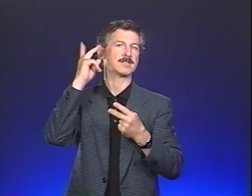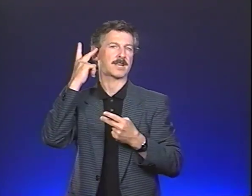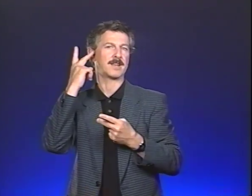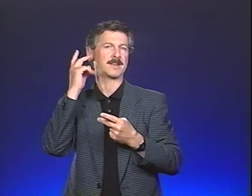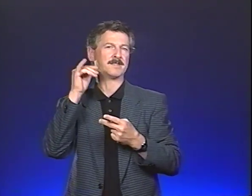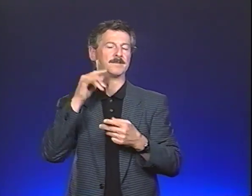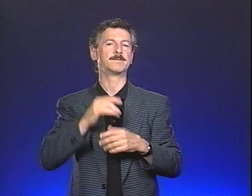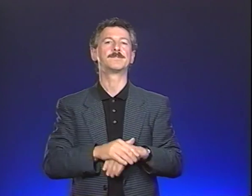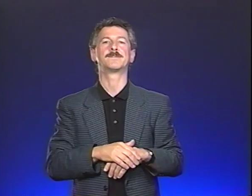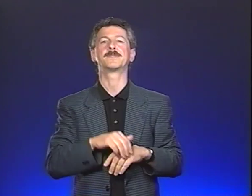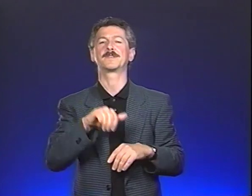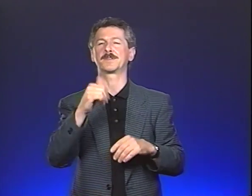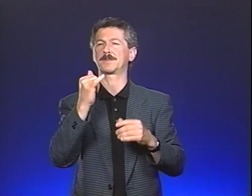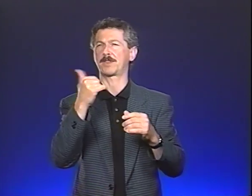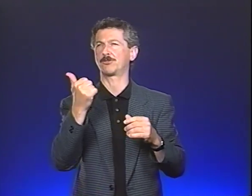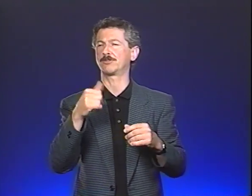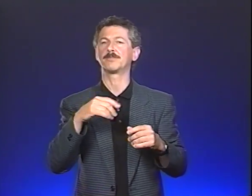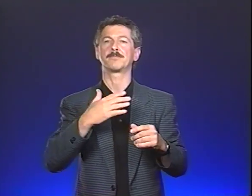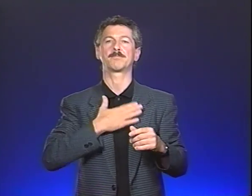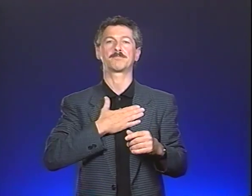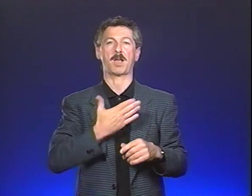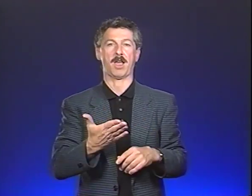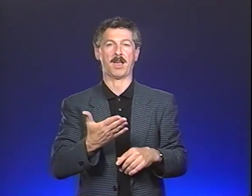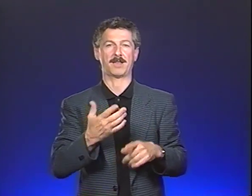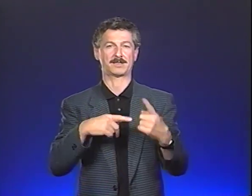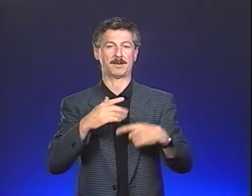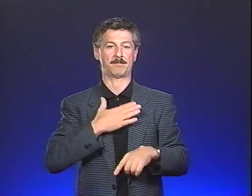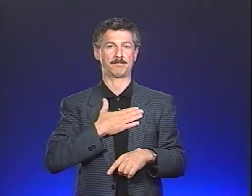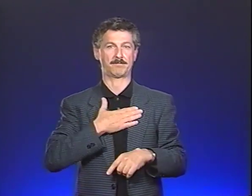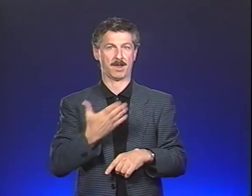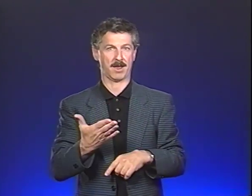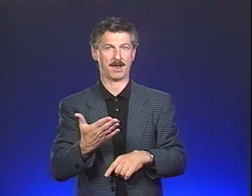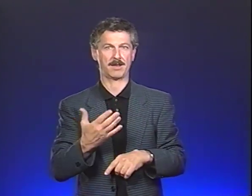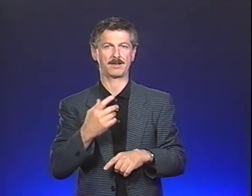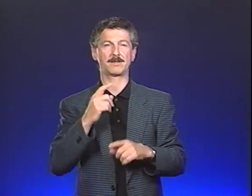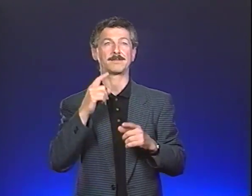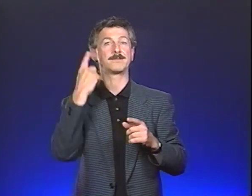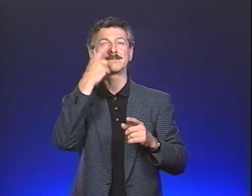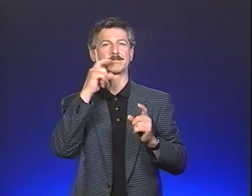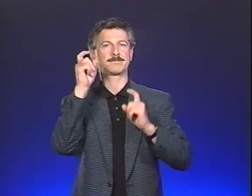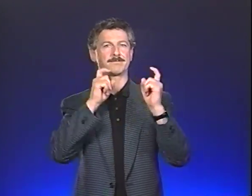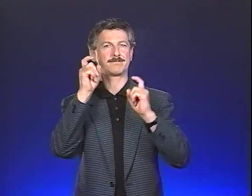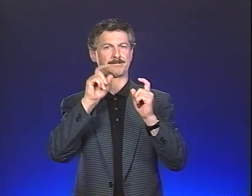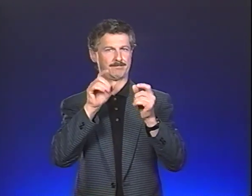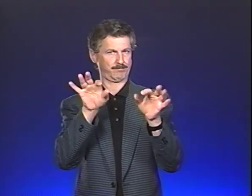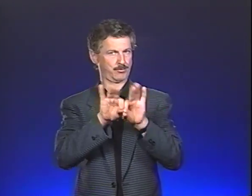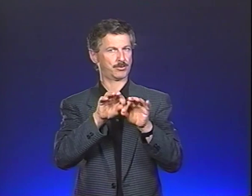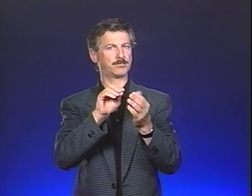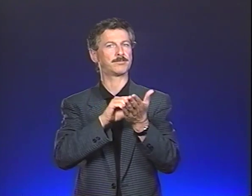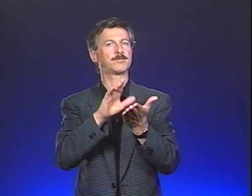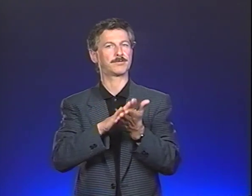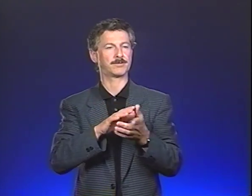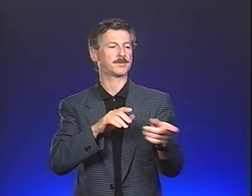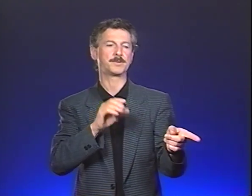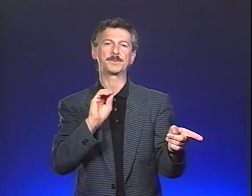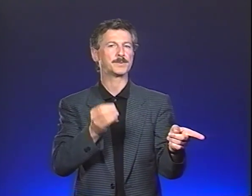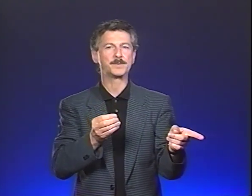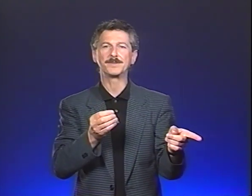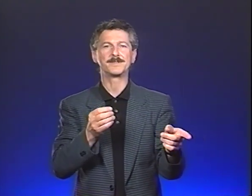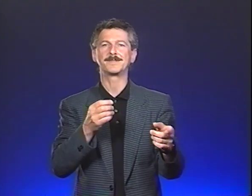the first and second points of articulation. With the sign admit, Stokes' system does not allow for the sequence of